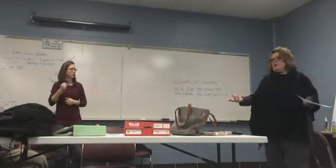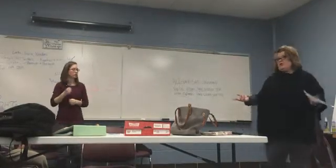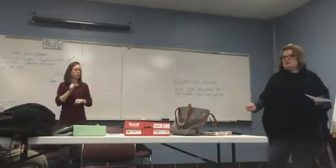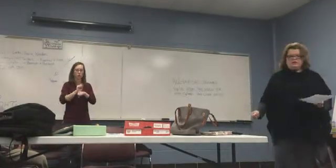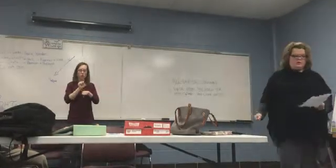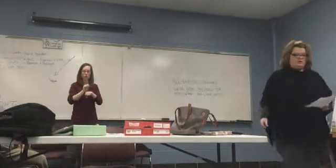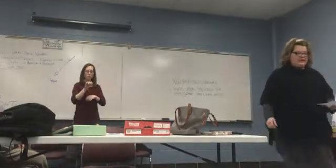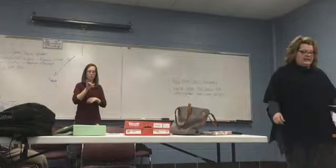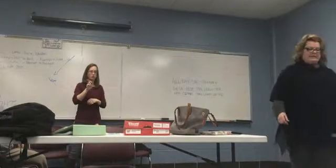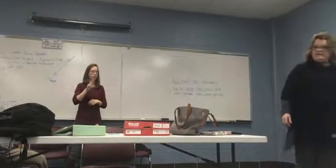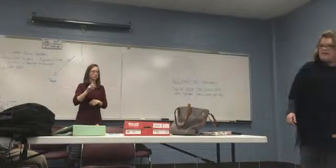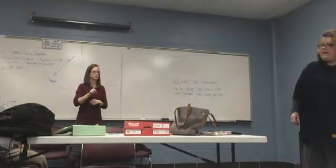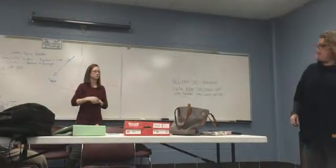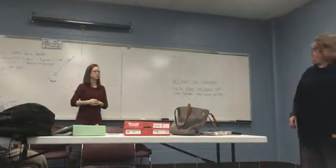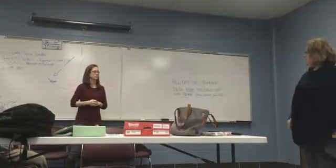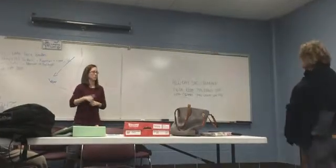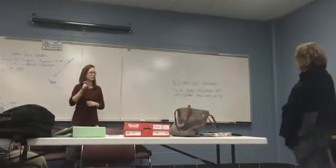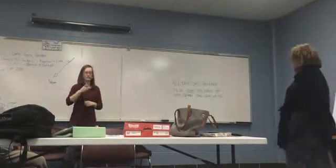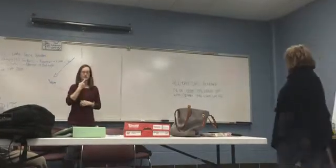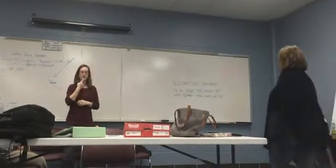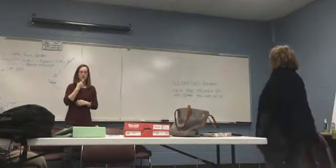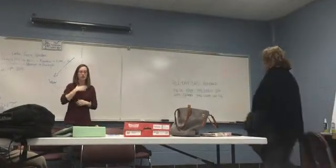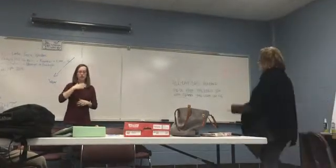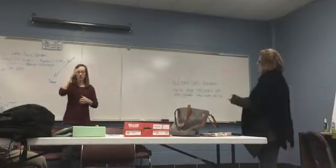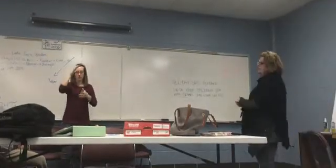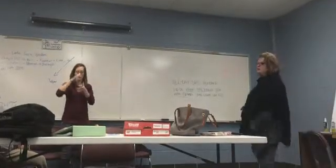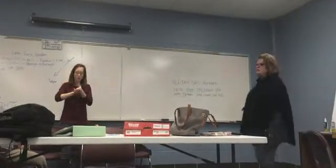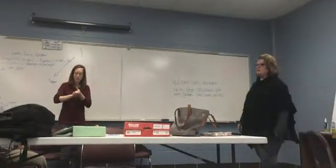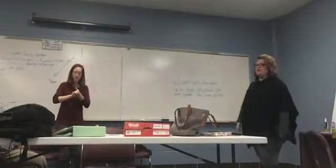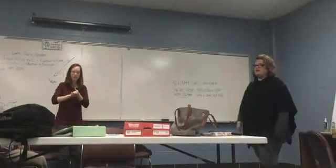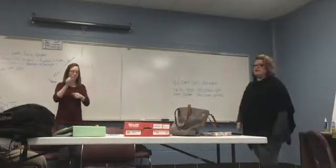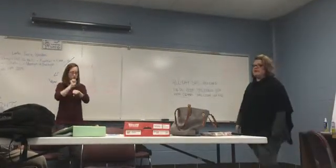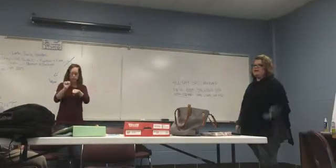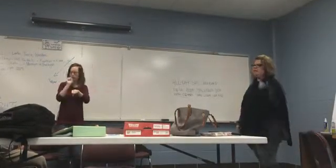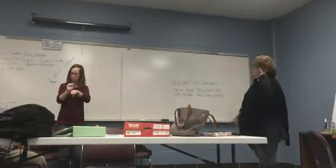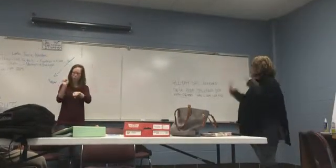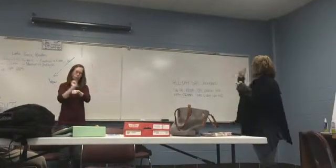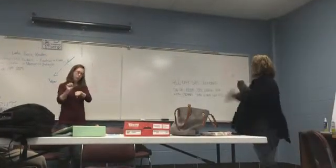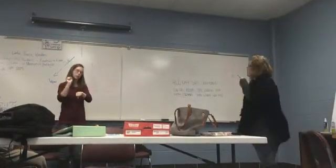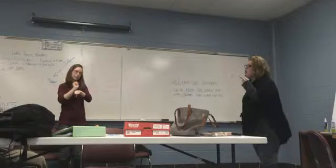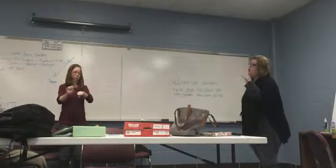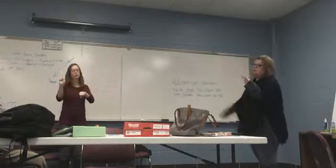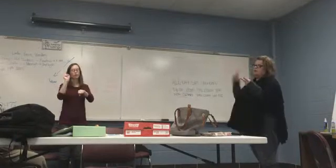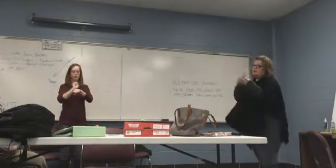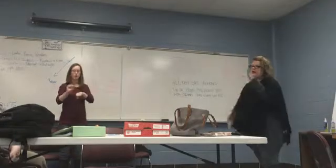yard. Would we need to say, my husband? Oh, my husband worked so hard Saturday, he mowed, he pulled the